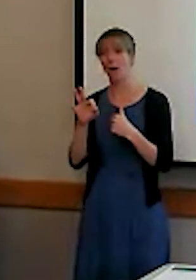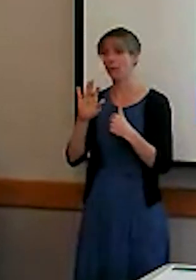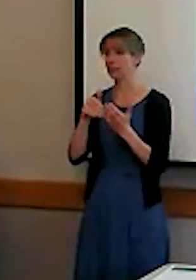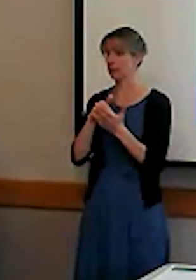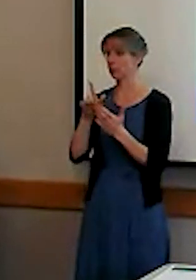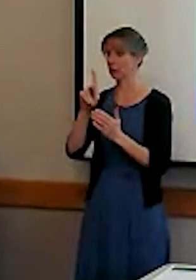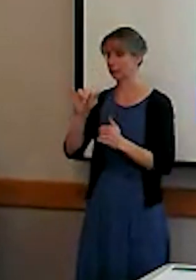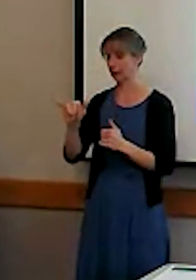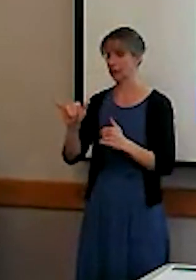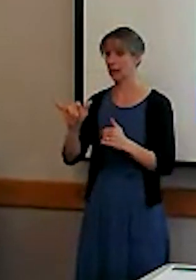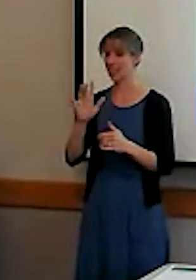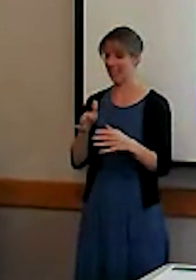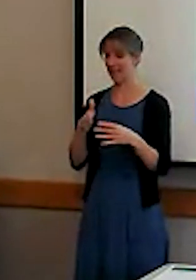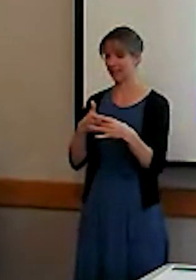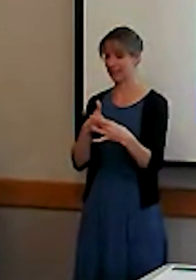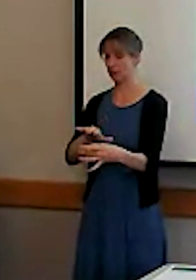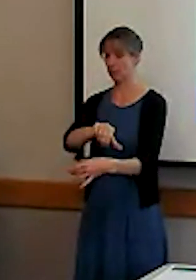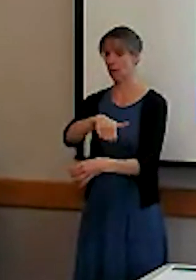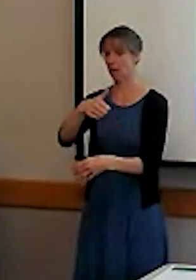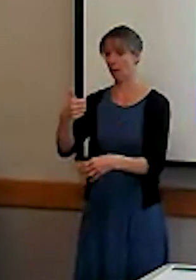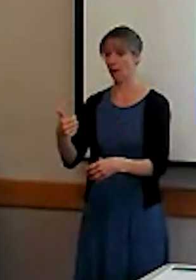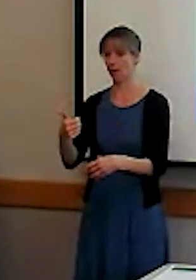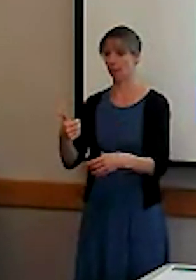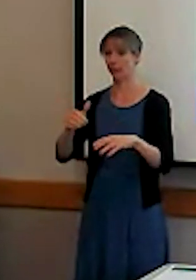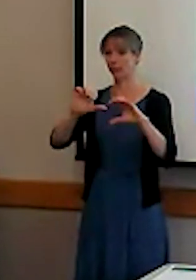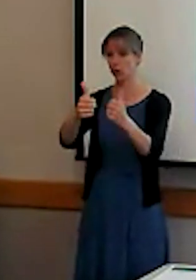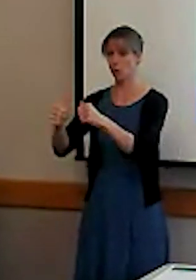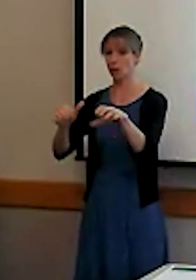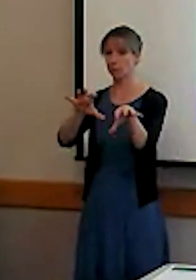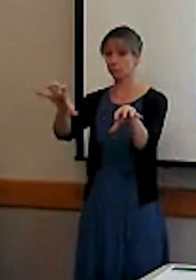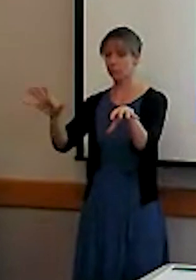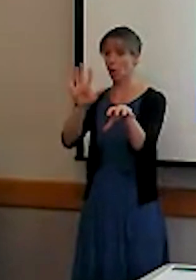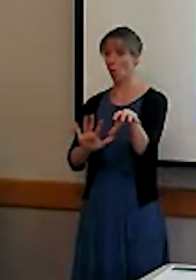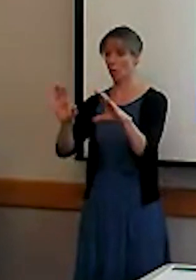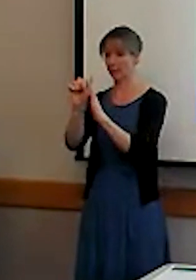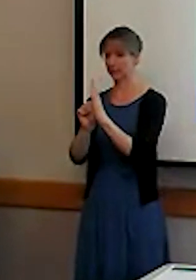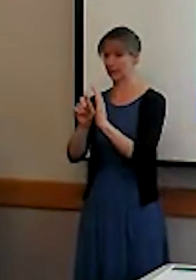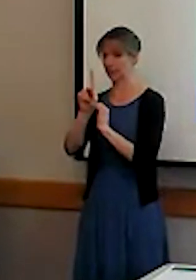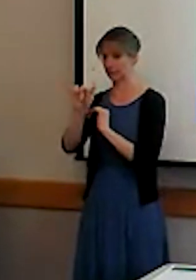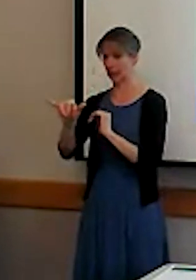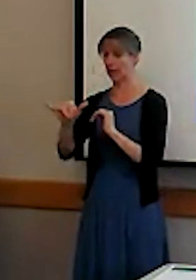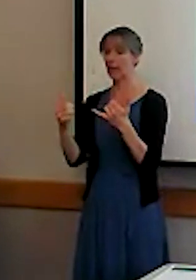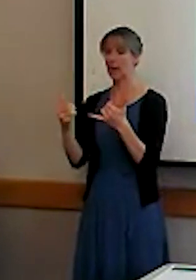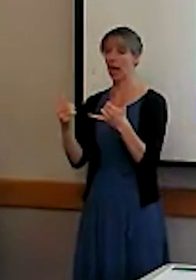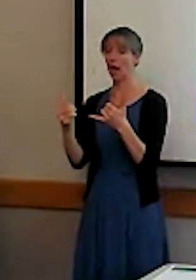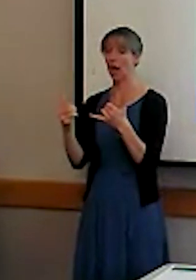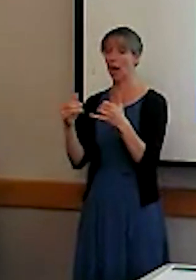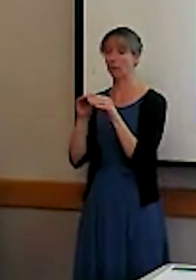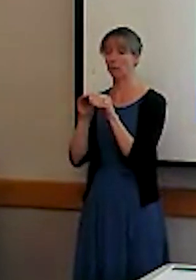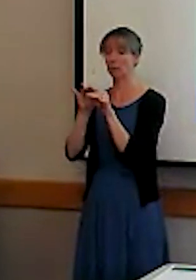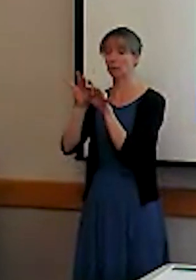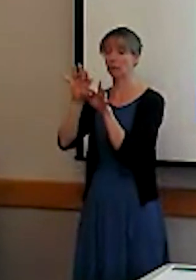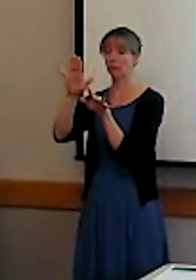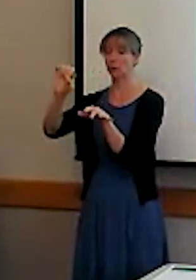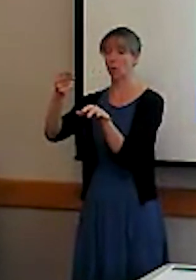led to other associations within the state and now going into